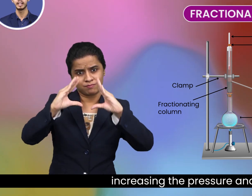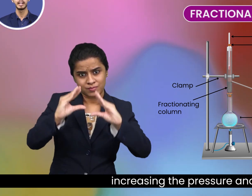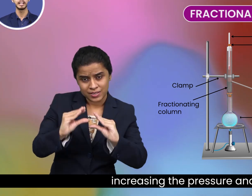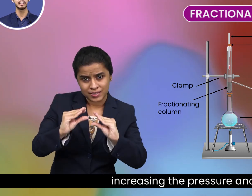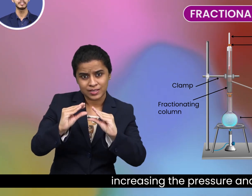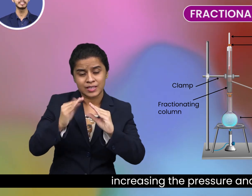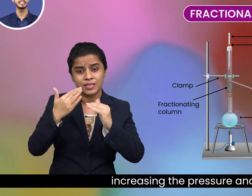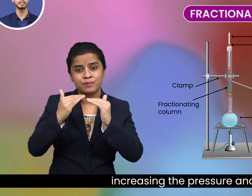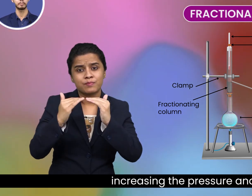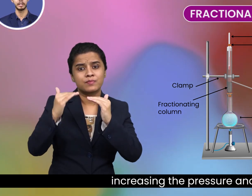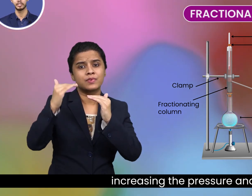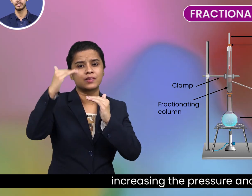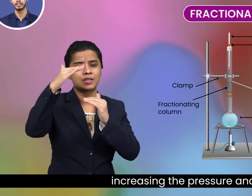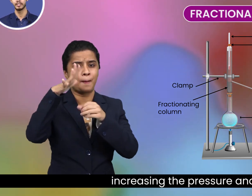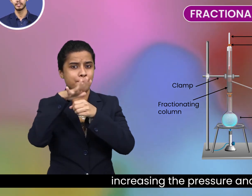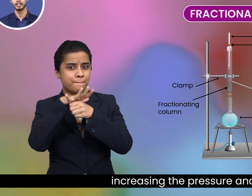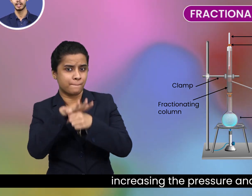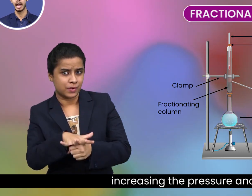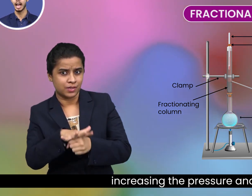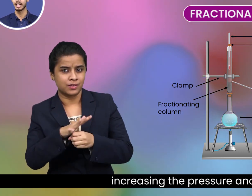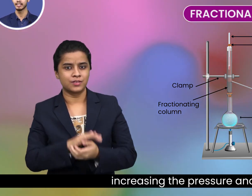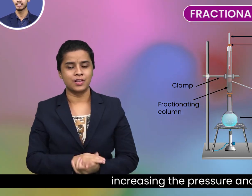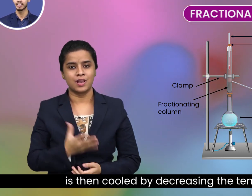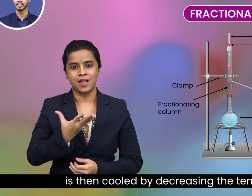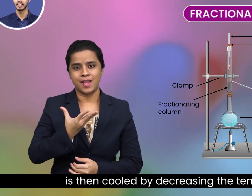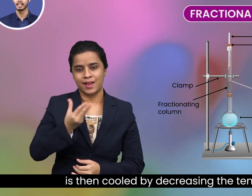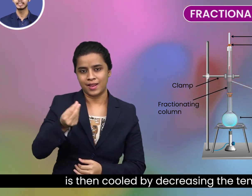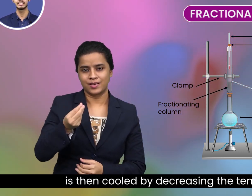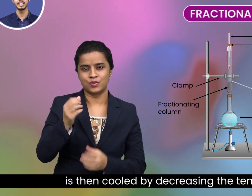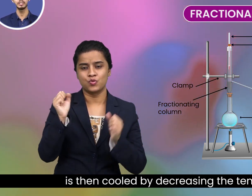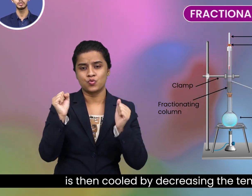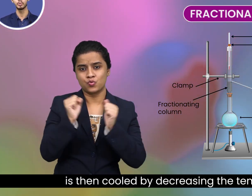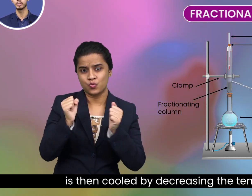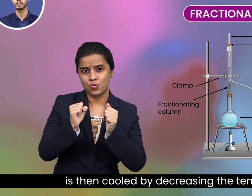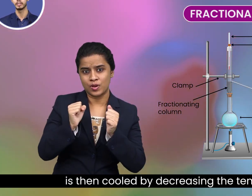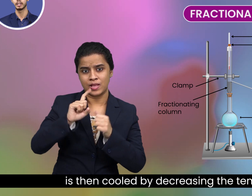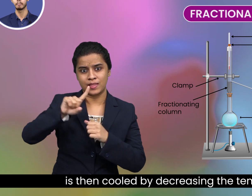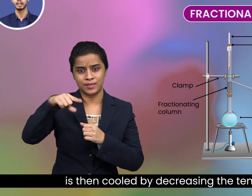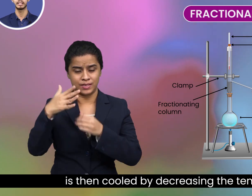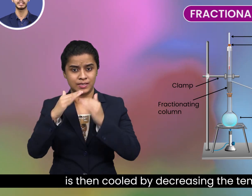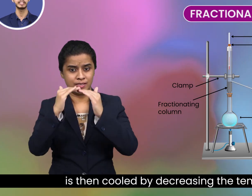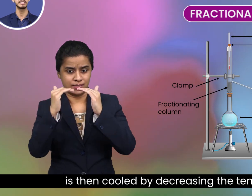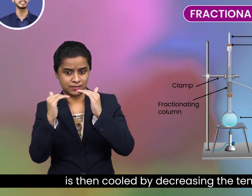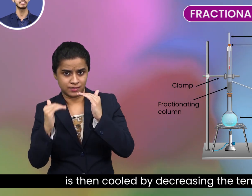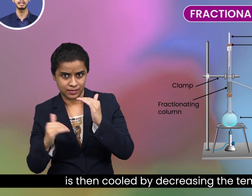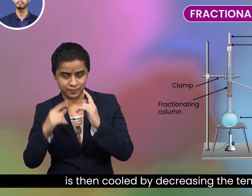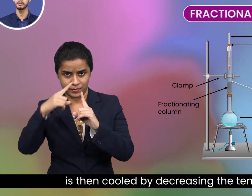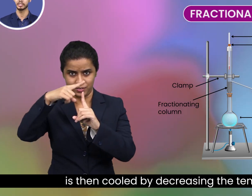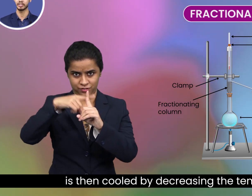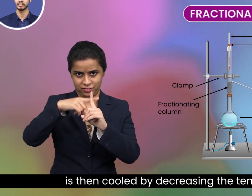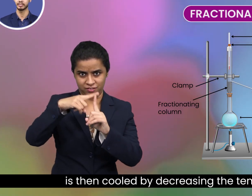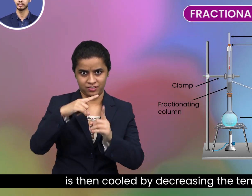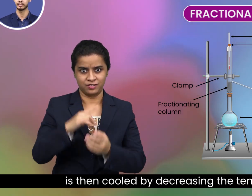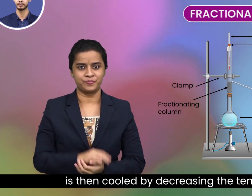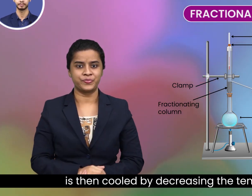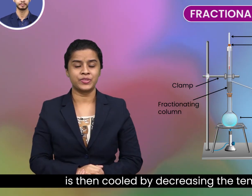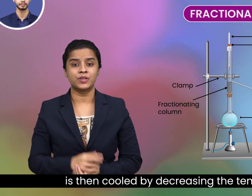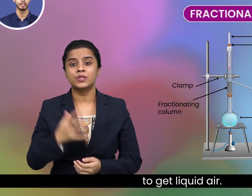by increasing the pressure and is then cooled by decreasing the